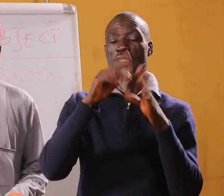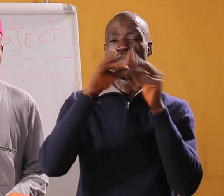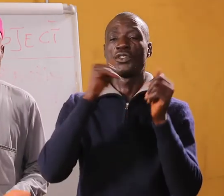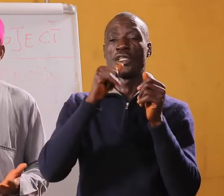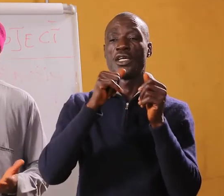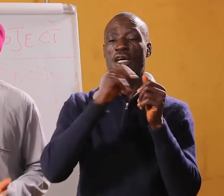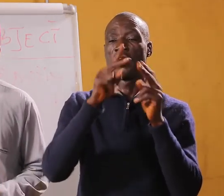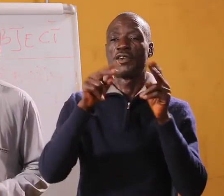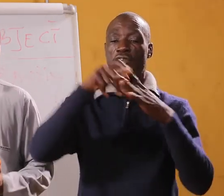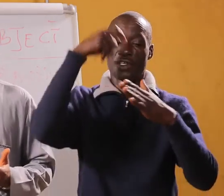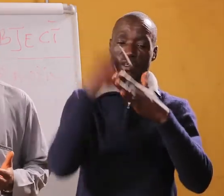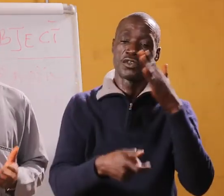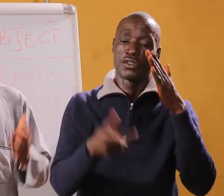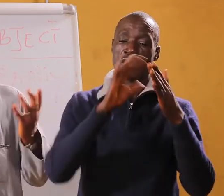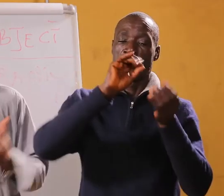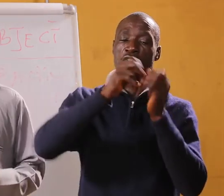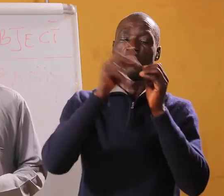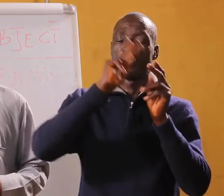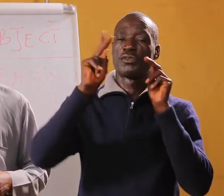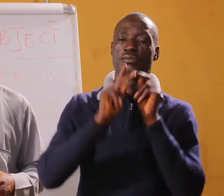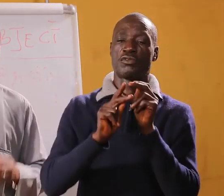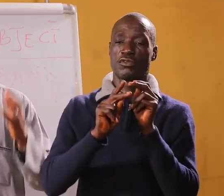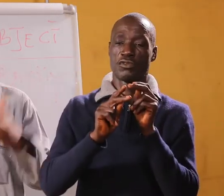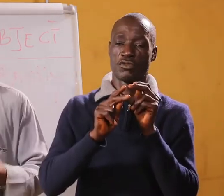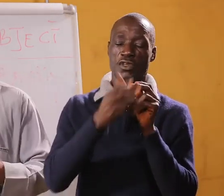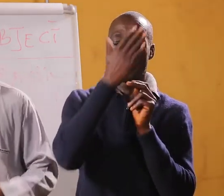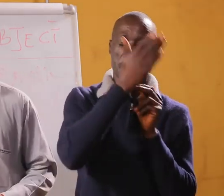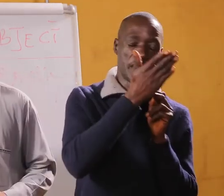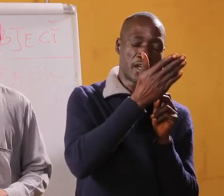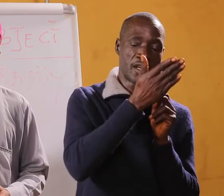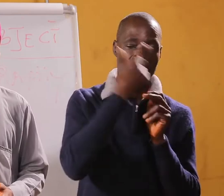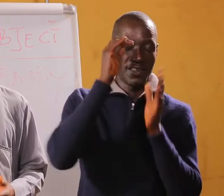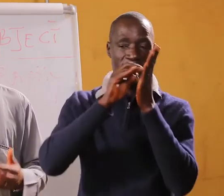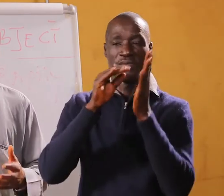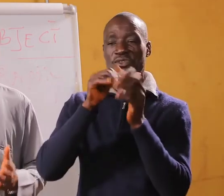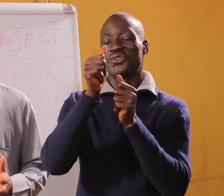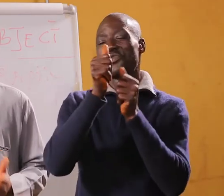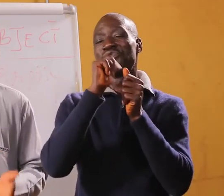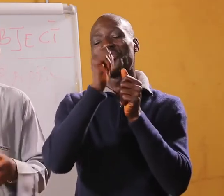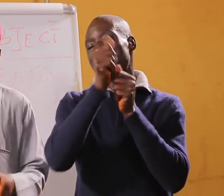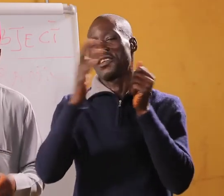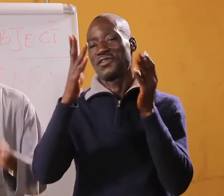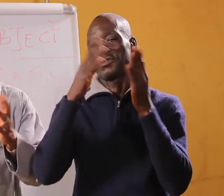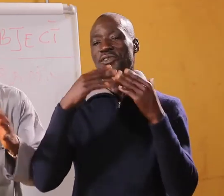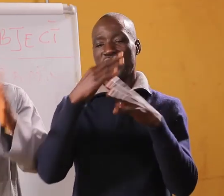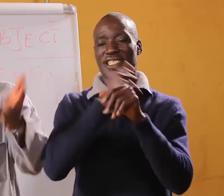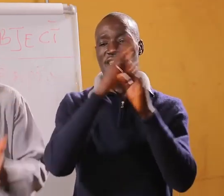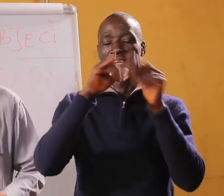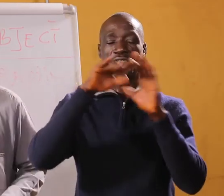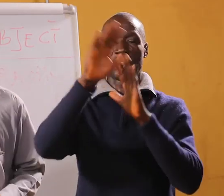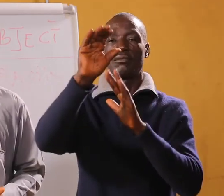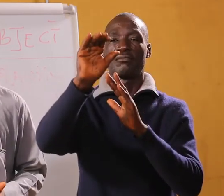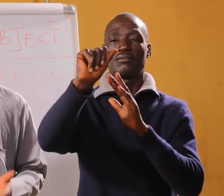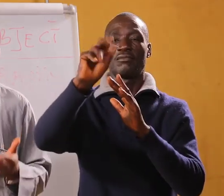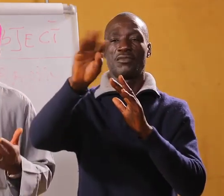expensive because the number of people, the influx of people in the town will not be able to accommodate the houses that are